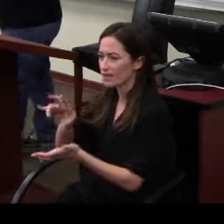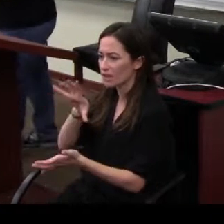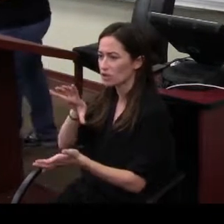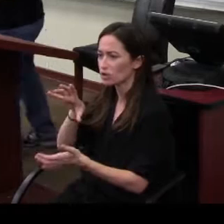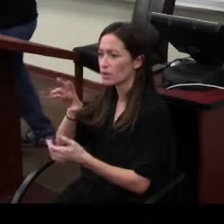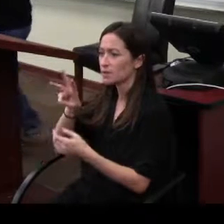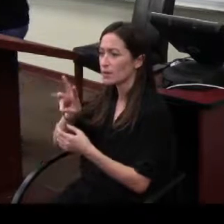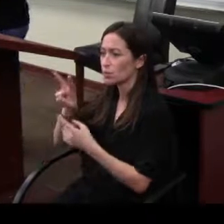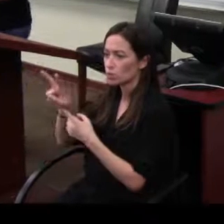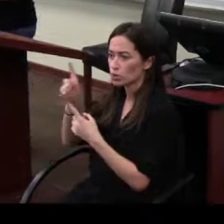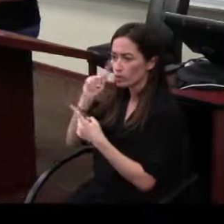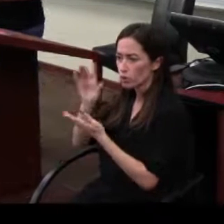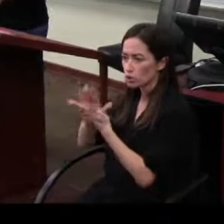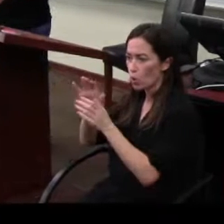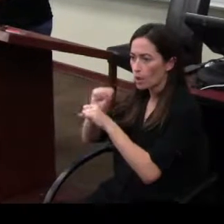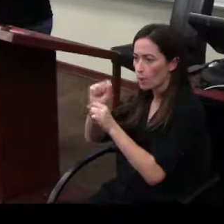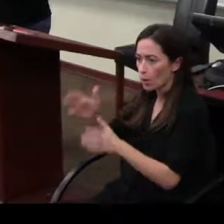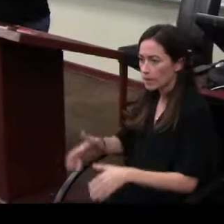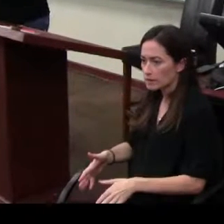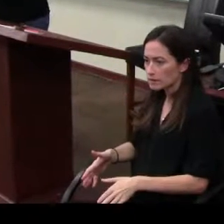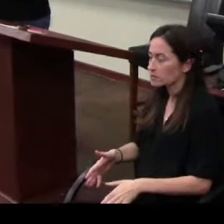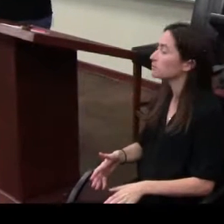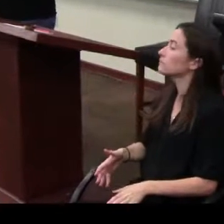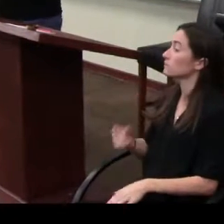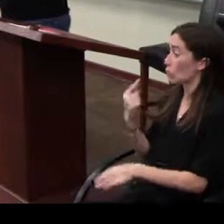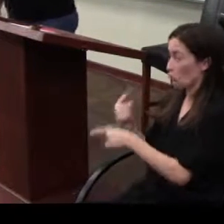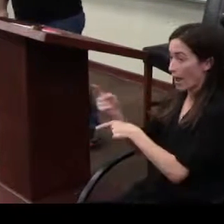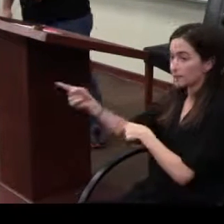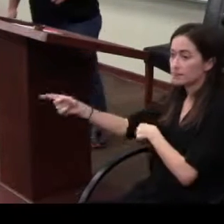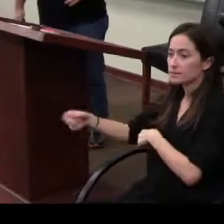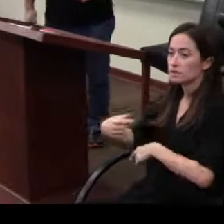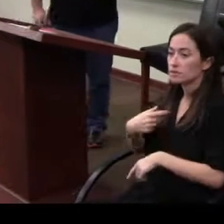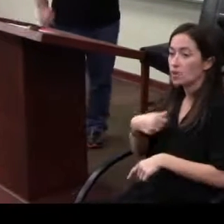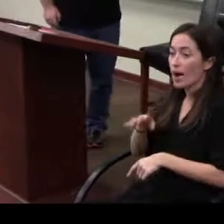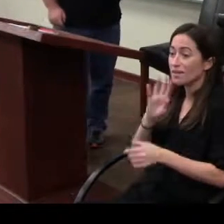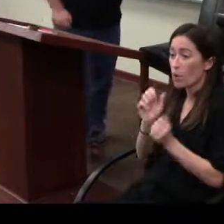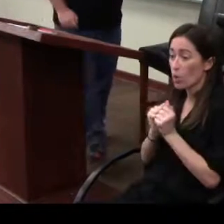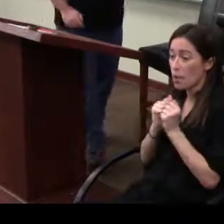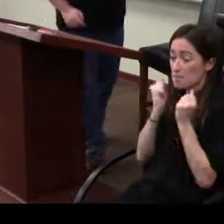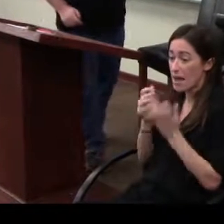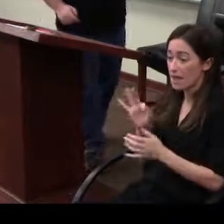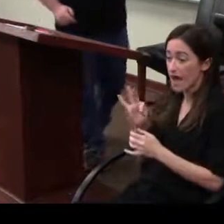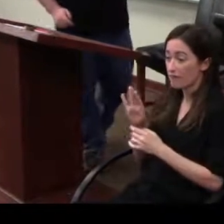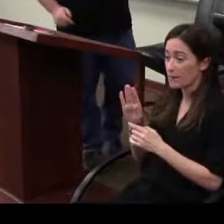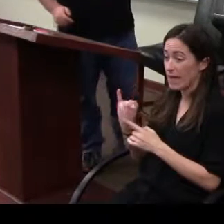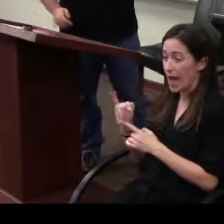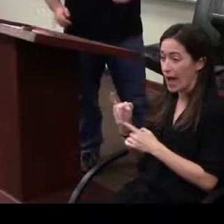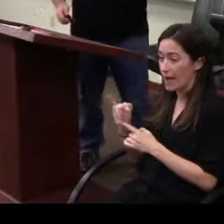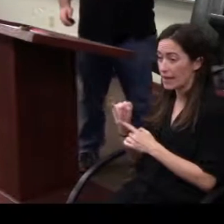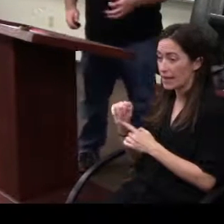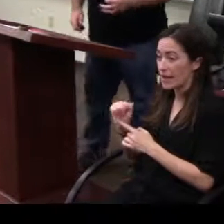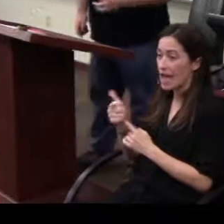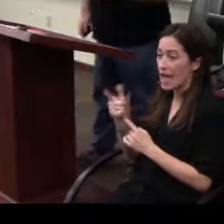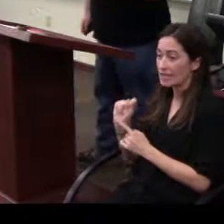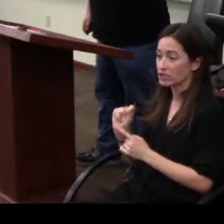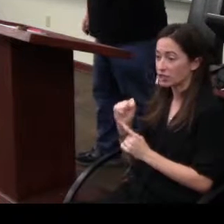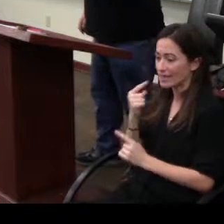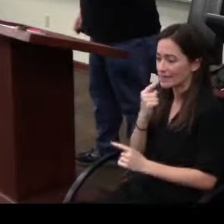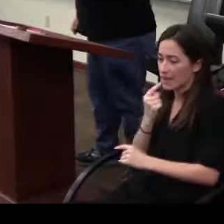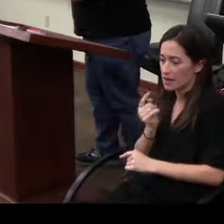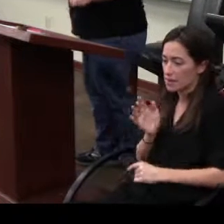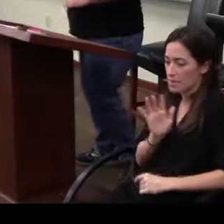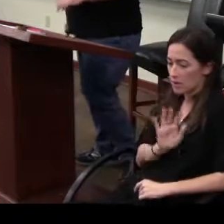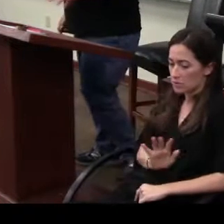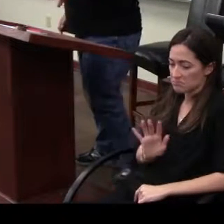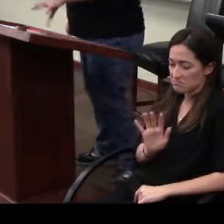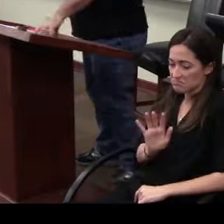So I've talked to a number of FBI folks, special agents out there, and they say within 2 to 3 days of